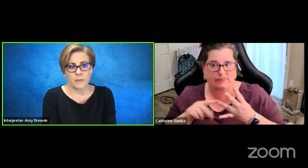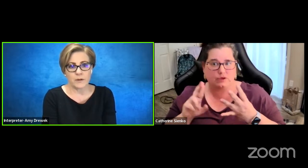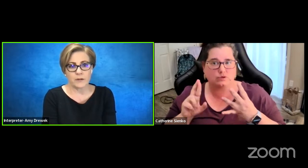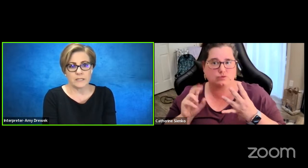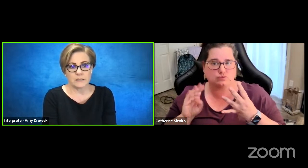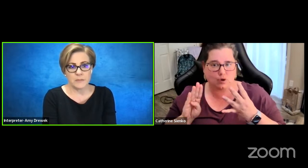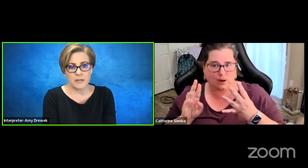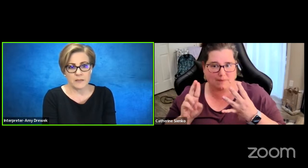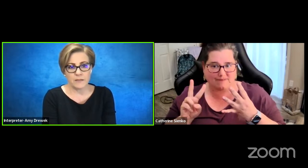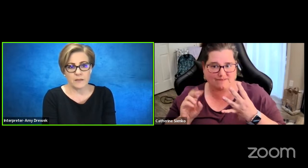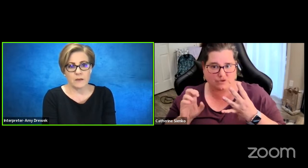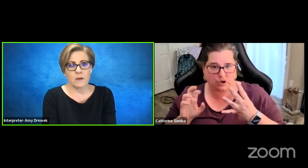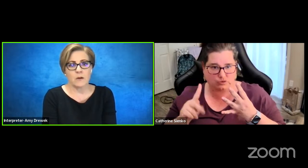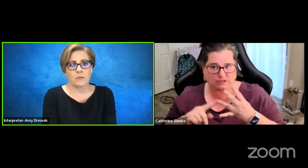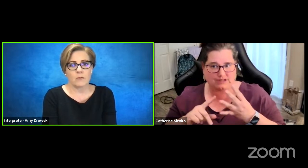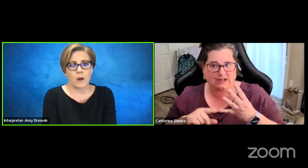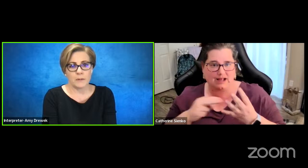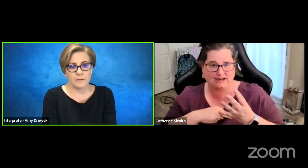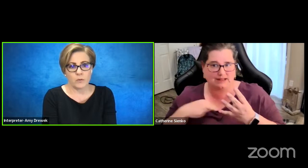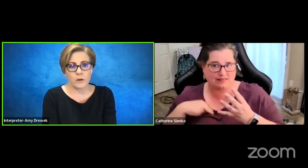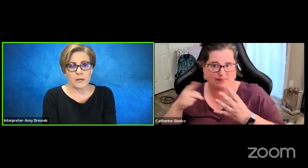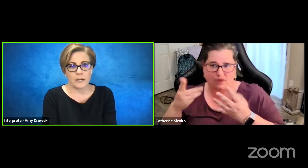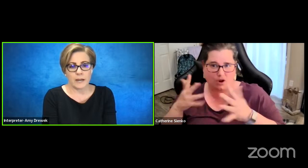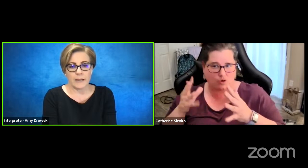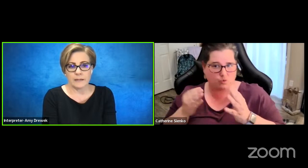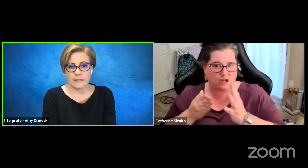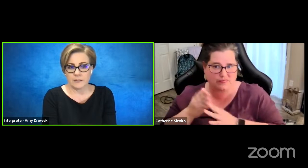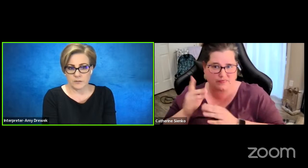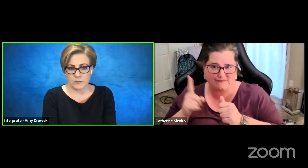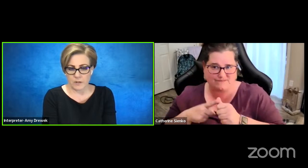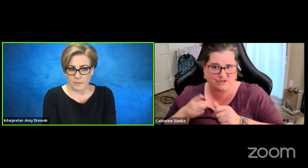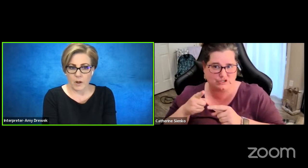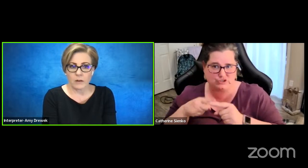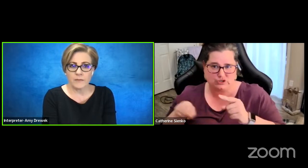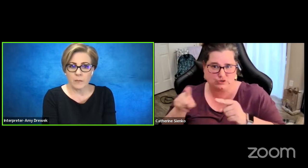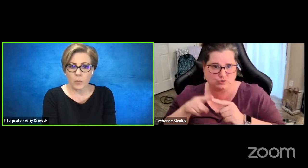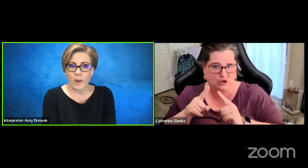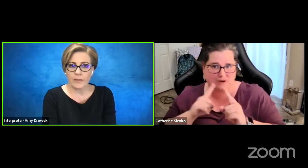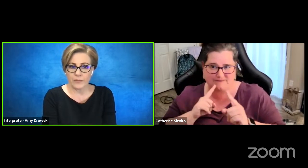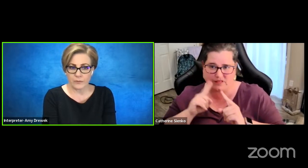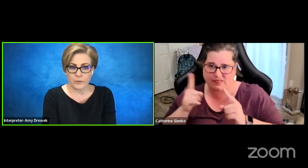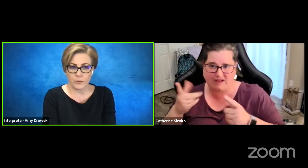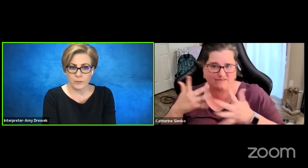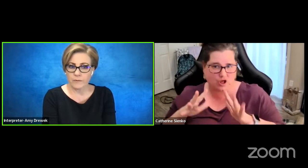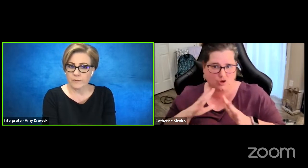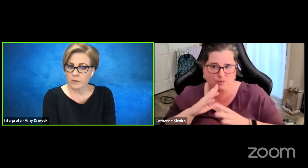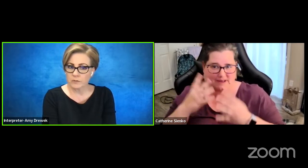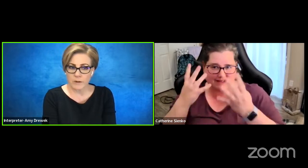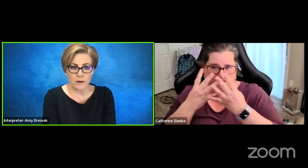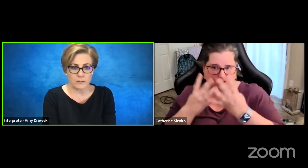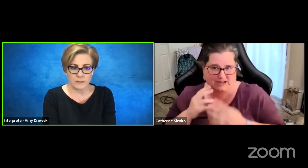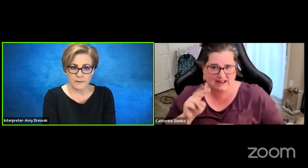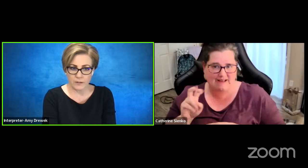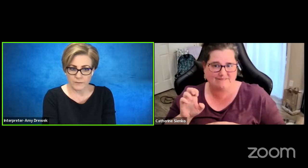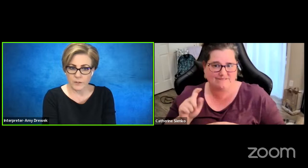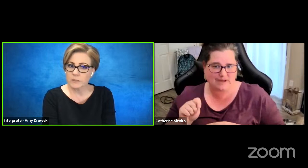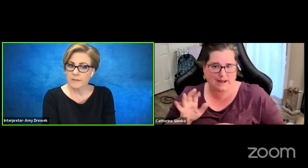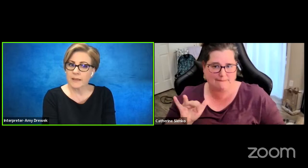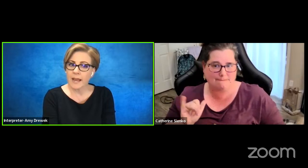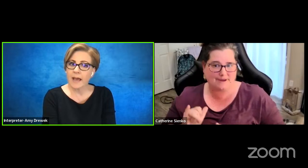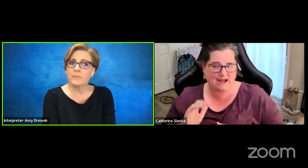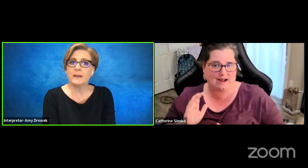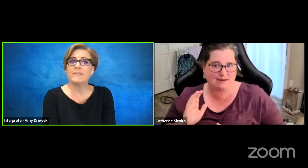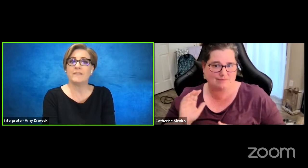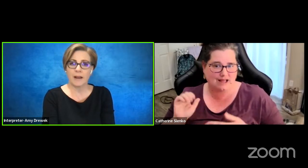Suke Kneifel, Carmen Green Smith, Robin Vorick, and Nikki Sukup. All of them went through the first round